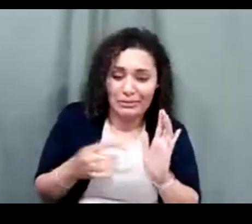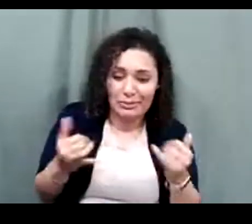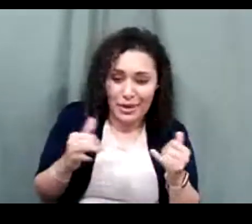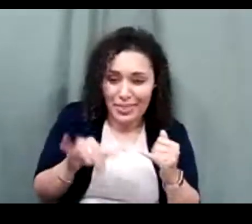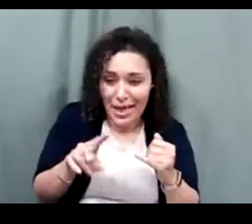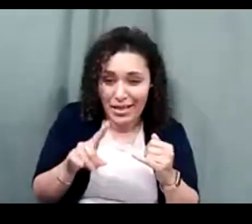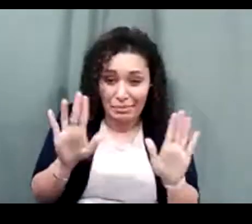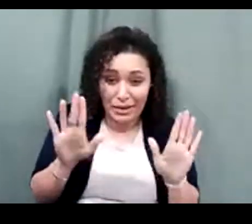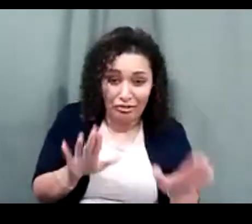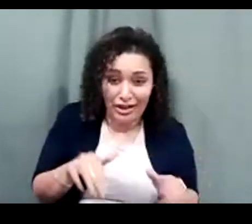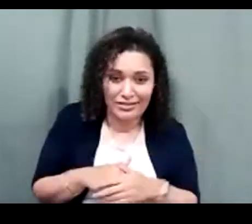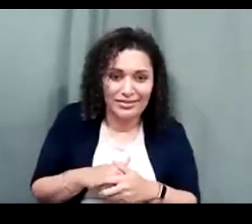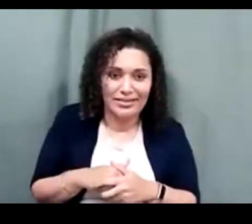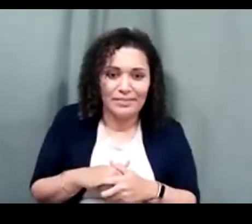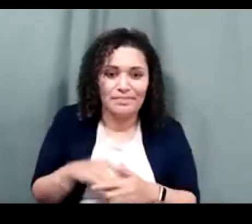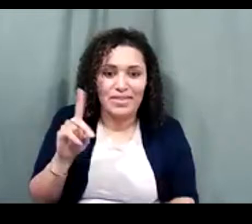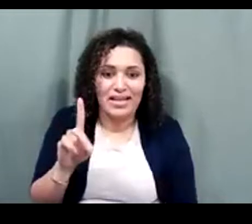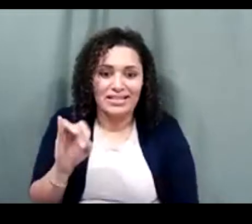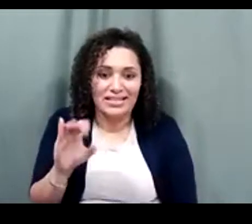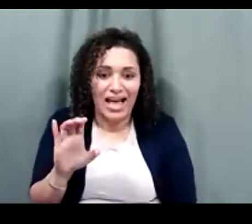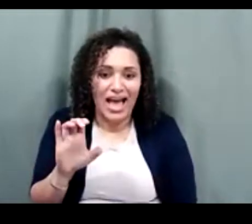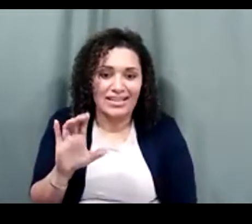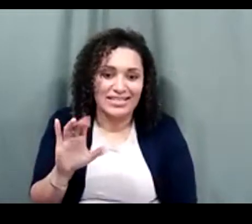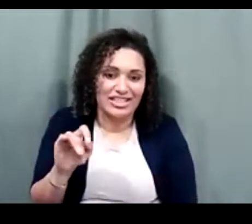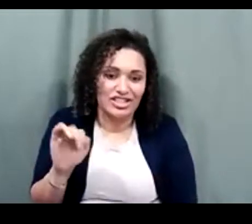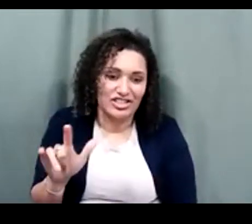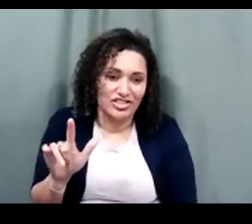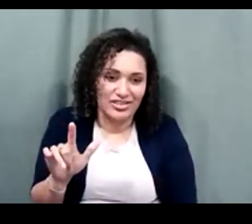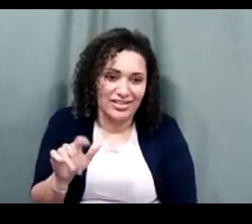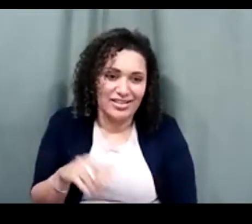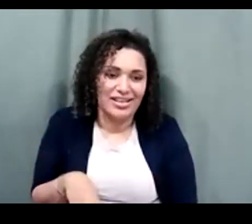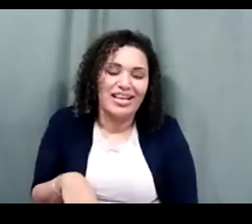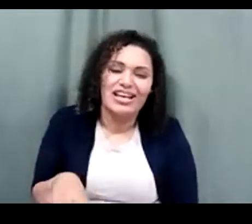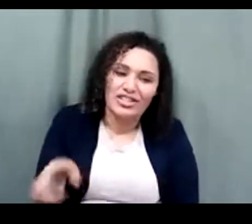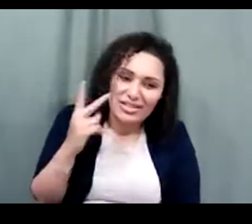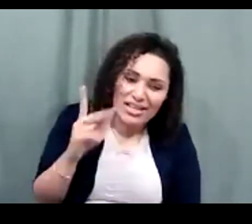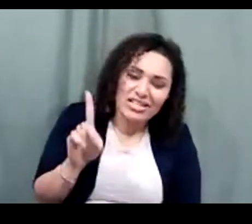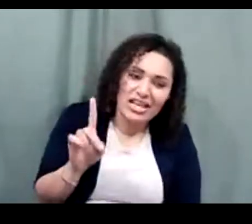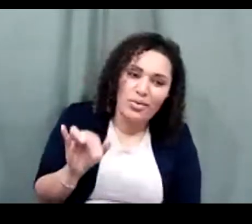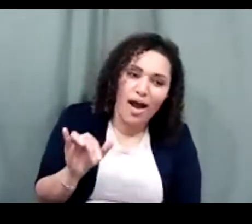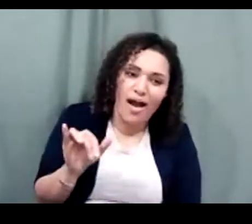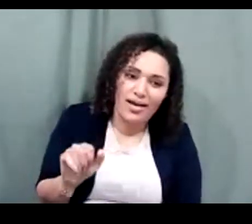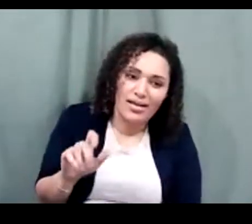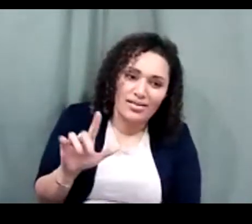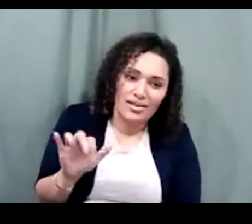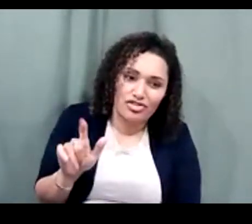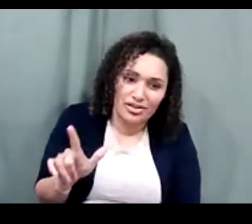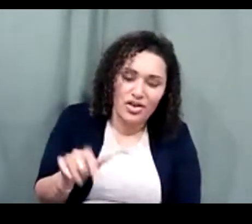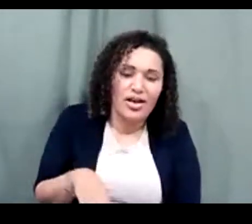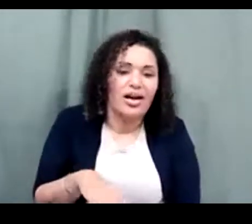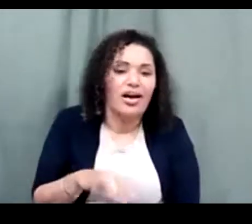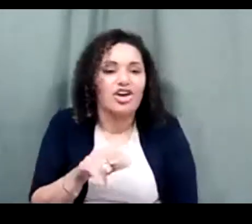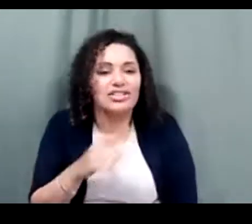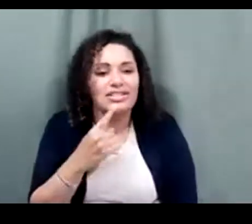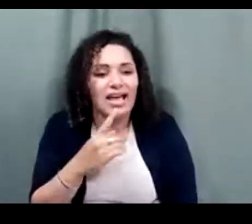would be great. Well, there is diacetyl. Is that right? No, it's DIYACTYL. Yeah, but Michelle just put diacetyl. Oh, diacetyl, how